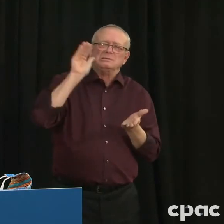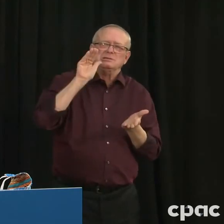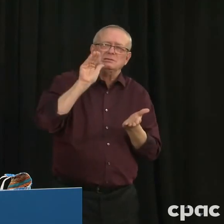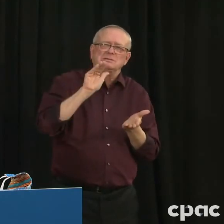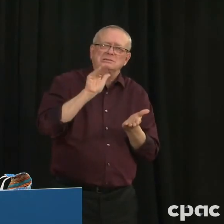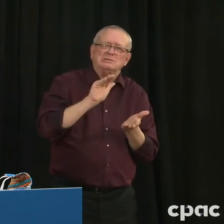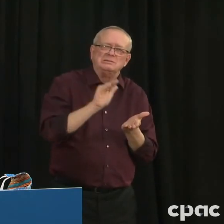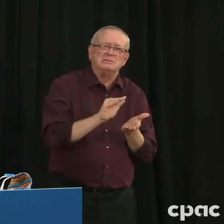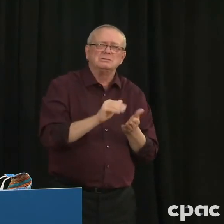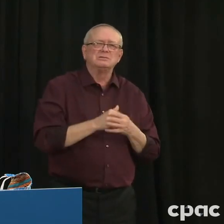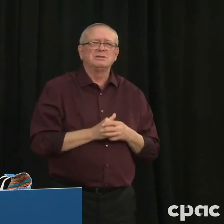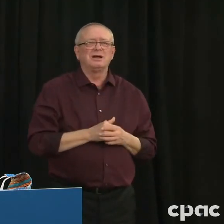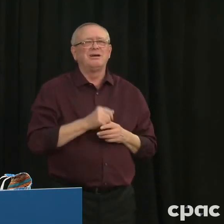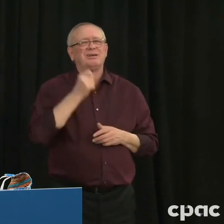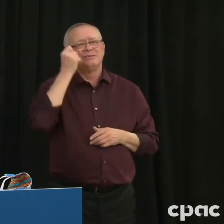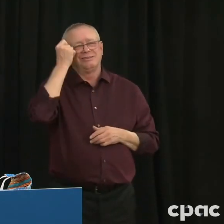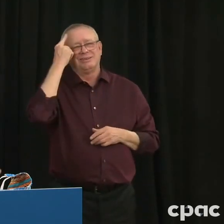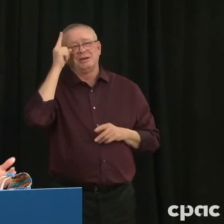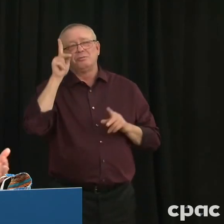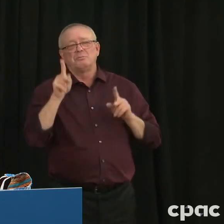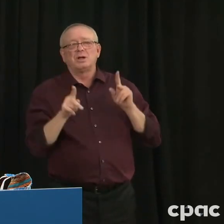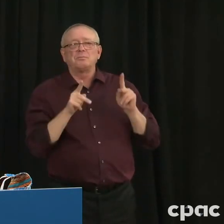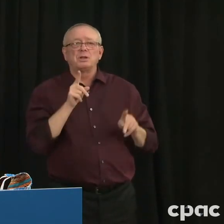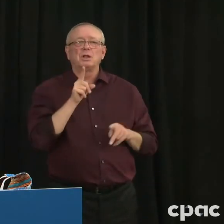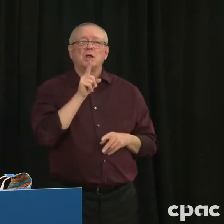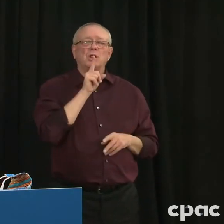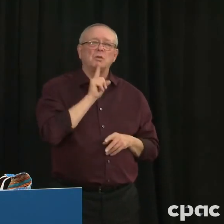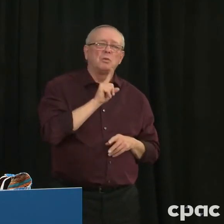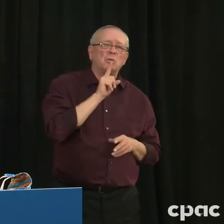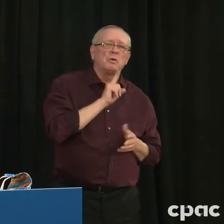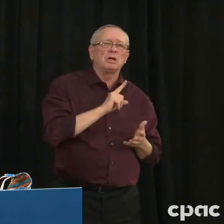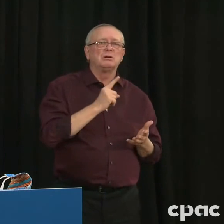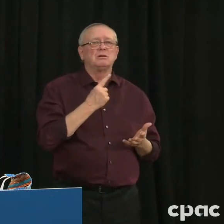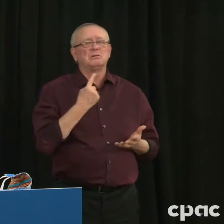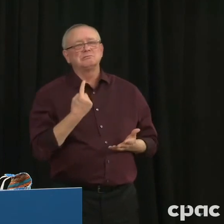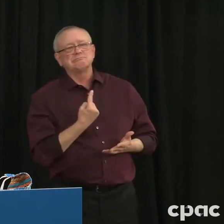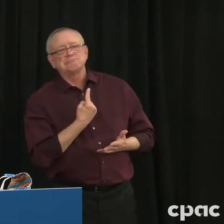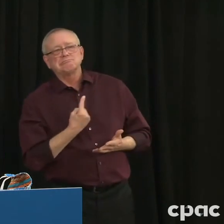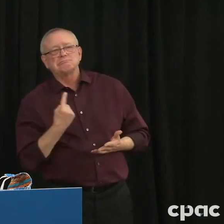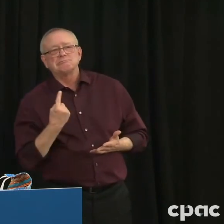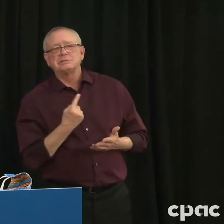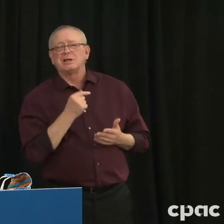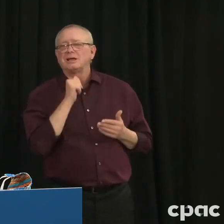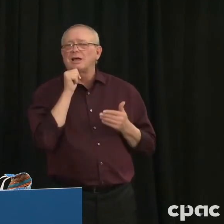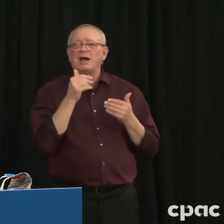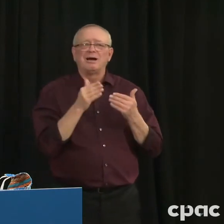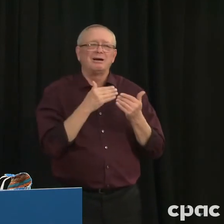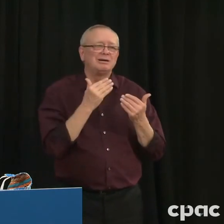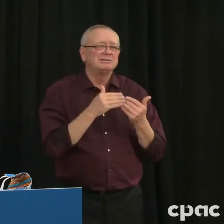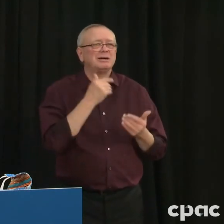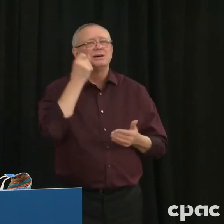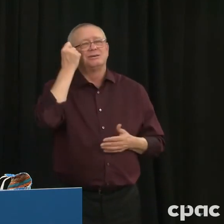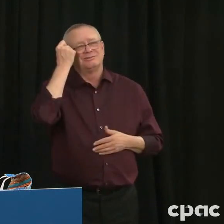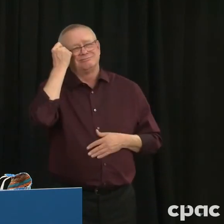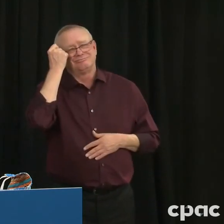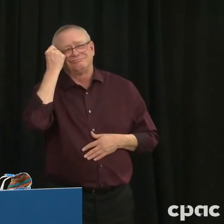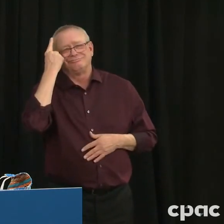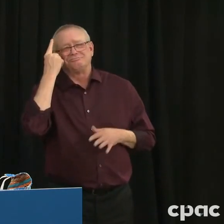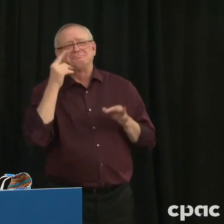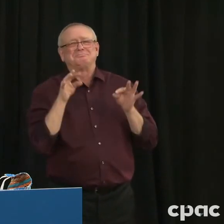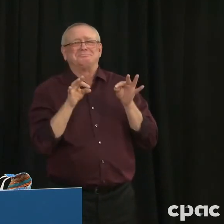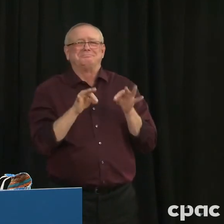is a sacrifice, as quickly as we can bring the numbers down will mean that we can start easing off of those restrictions